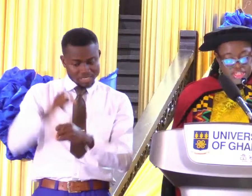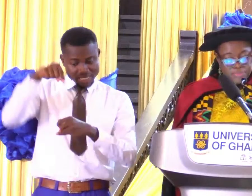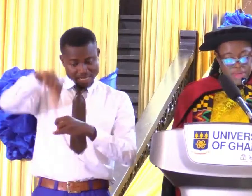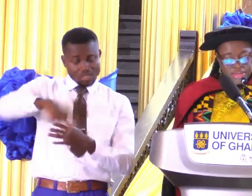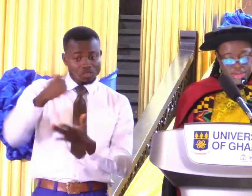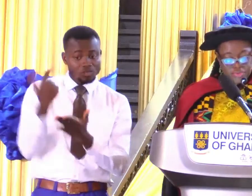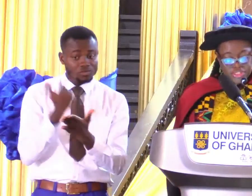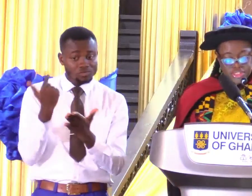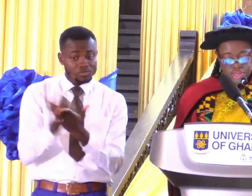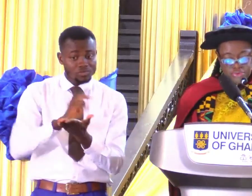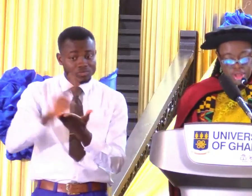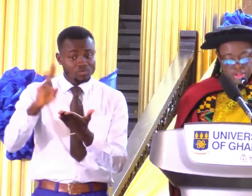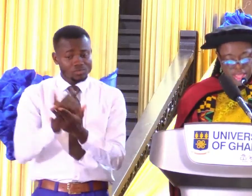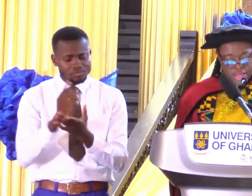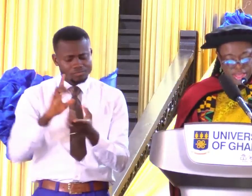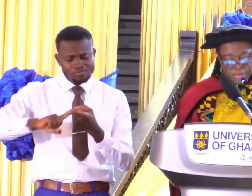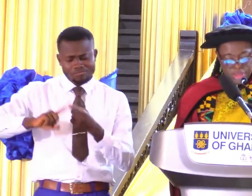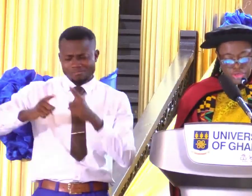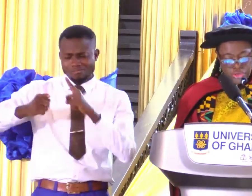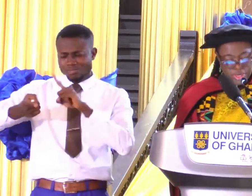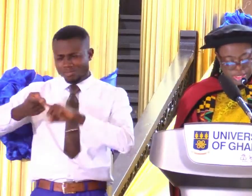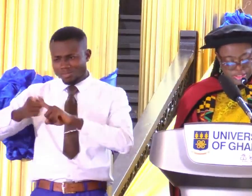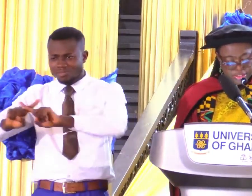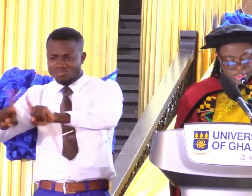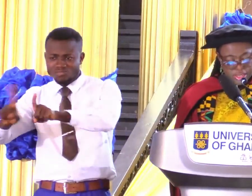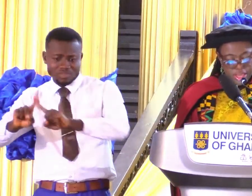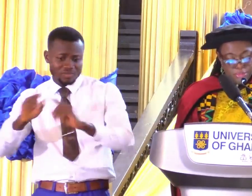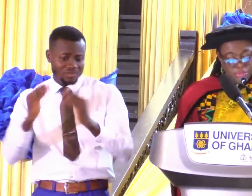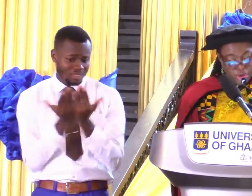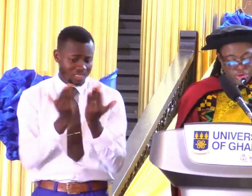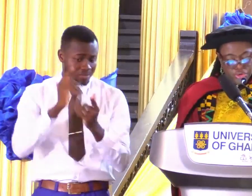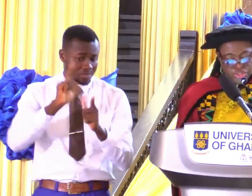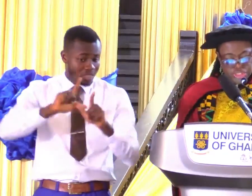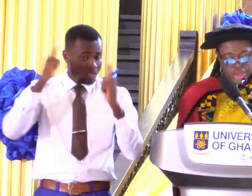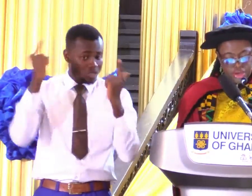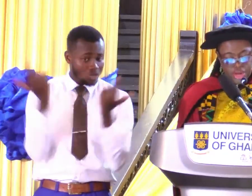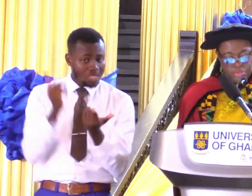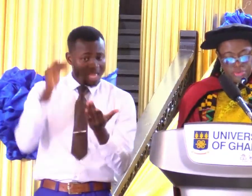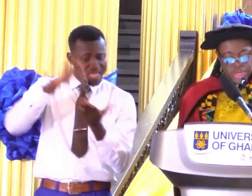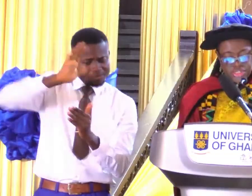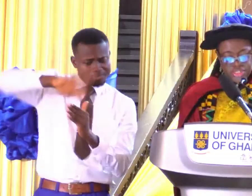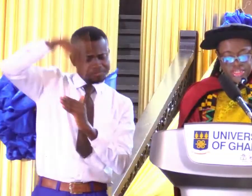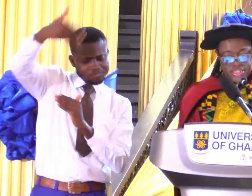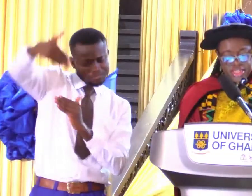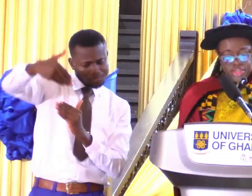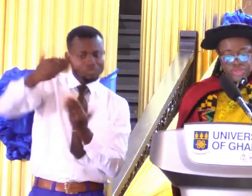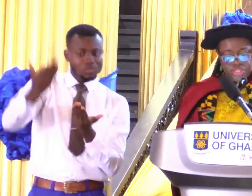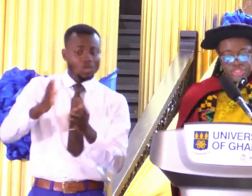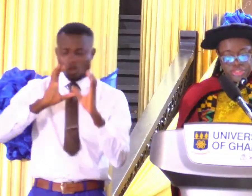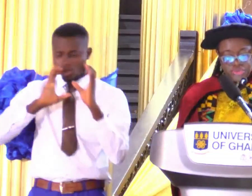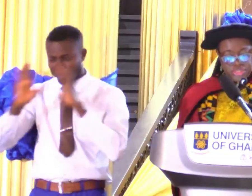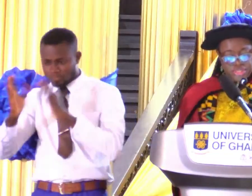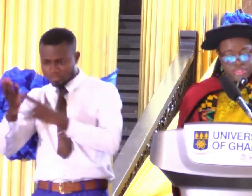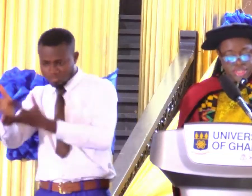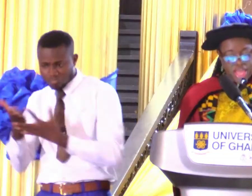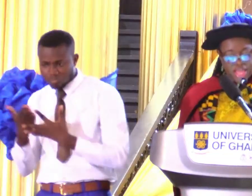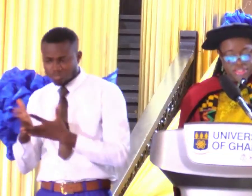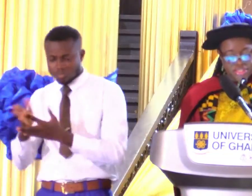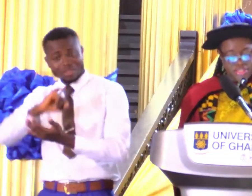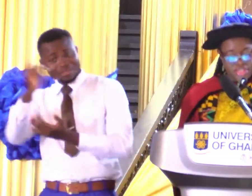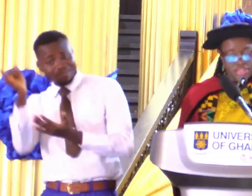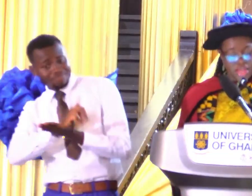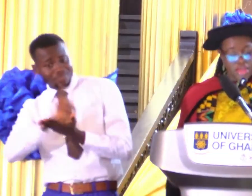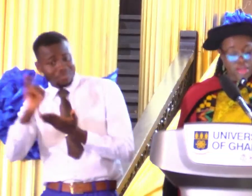has partnered with several academic units. Beyond UG, her collaborations extend to institutions such as